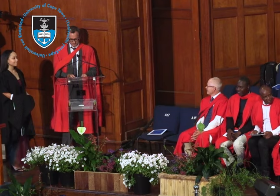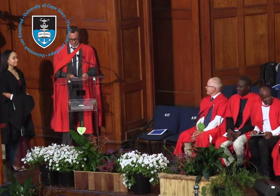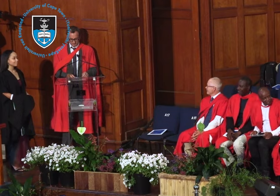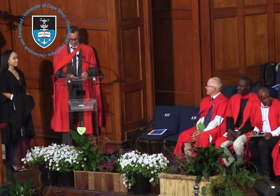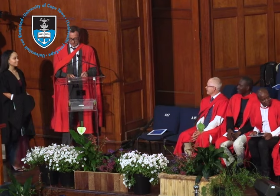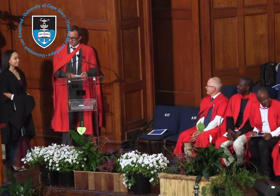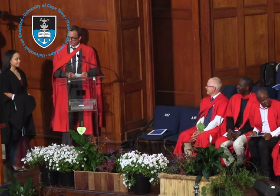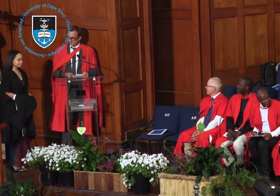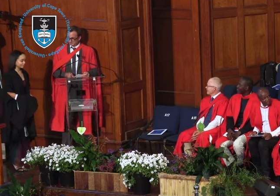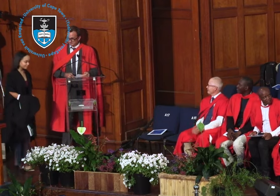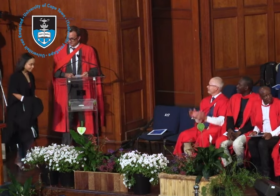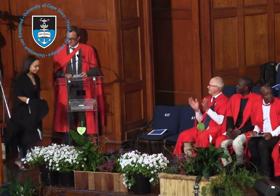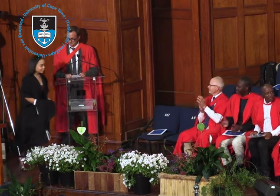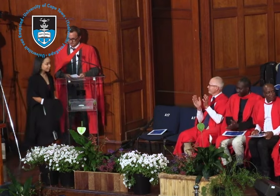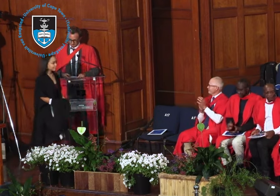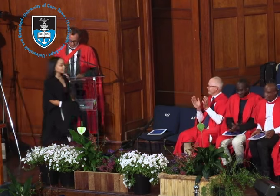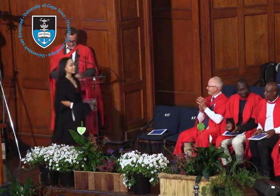Alexandra Nalidi Holtman.